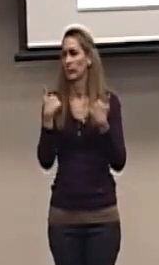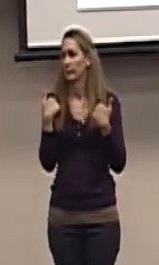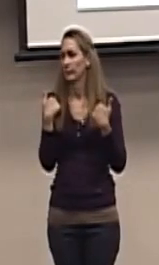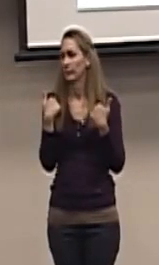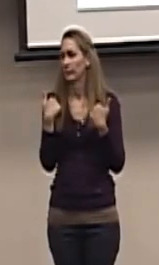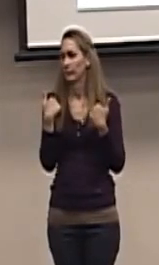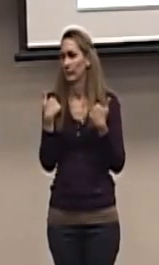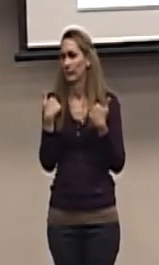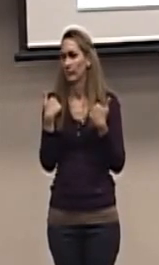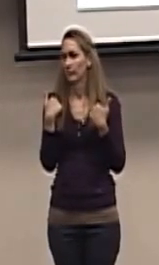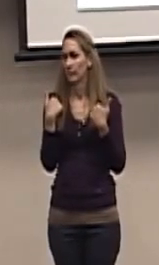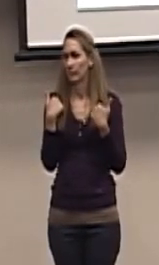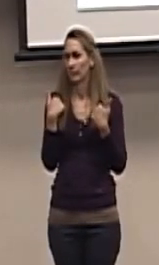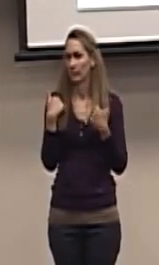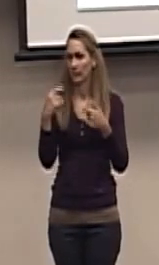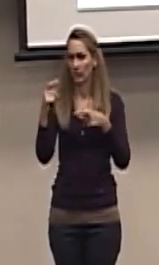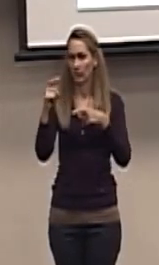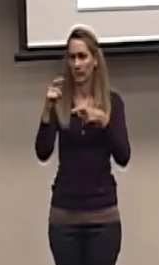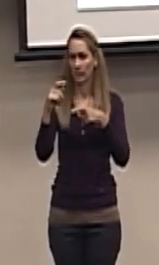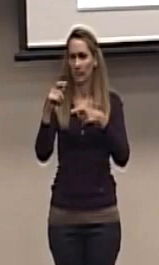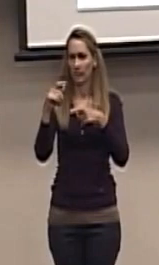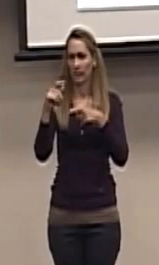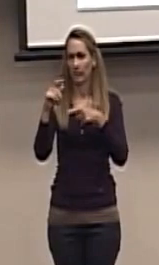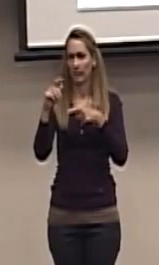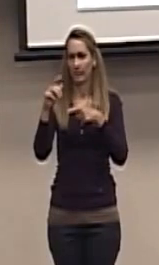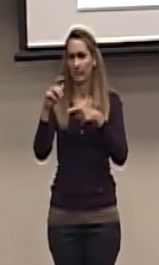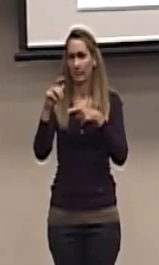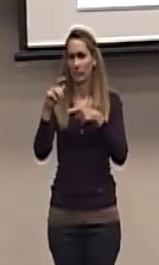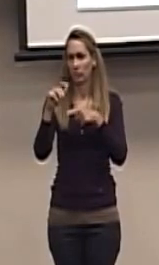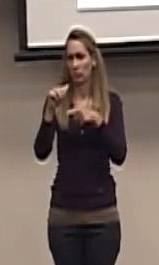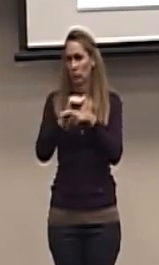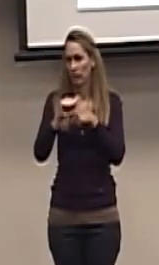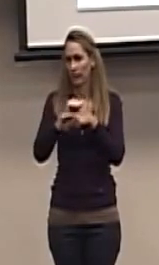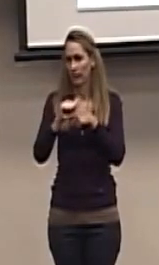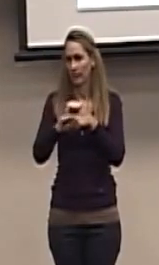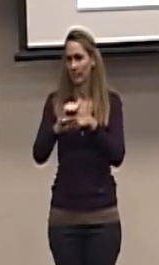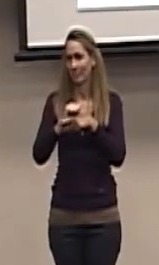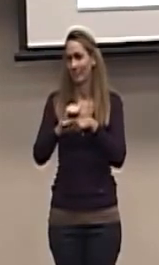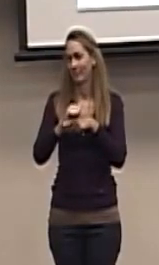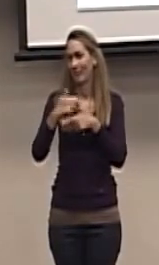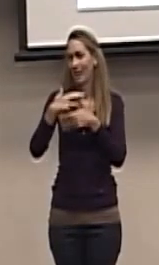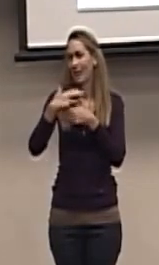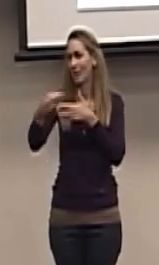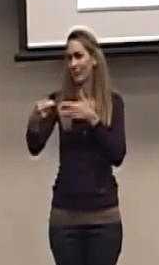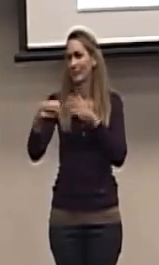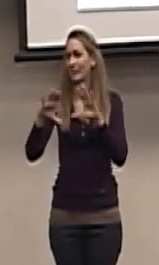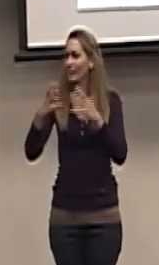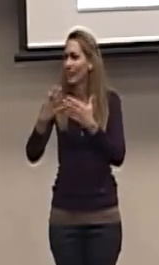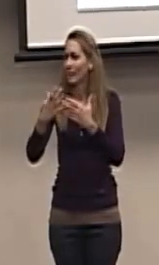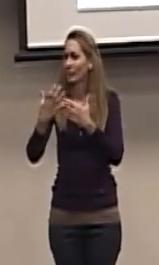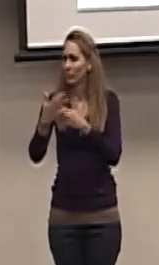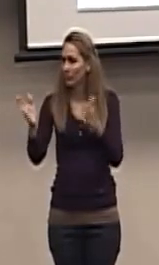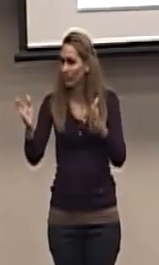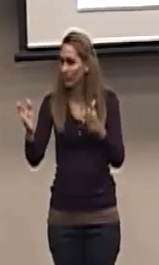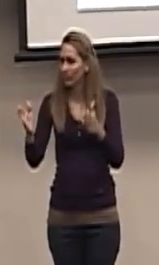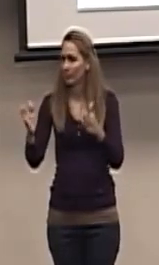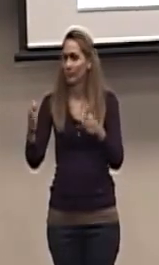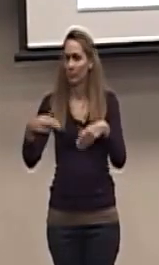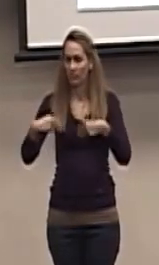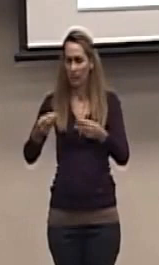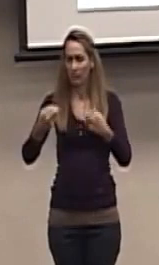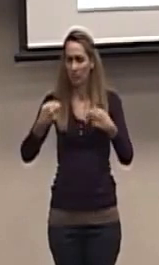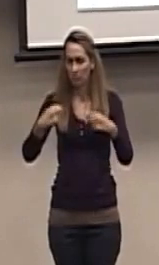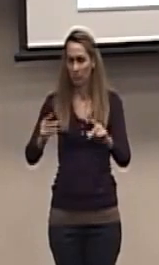practical training besides the classroom training that we offer our students, where students are given opportunity to go